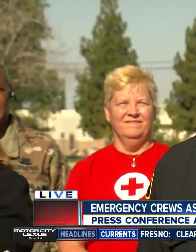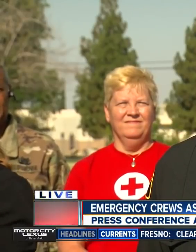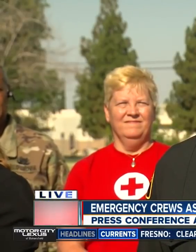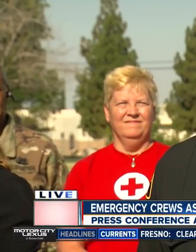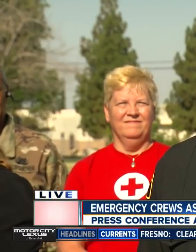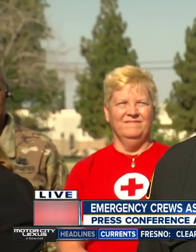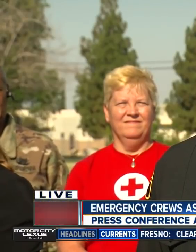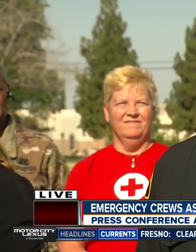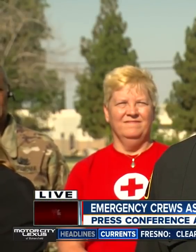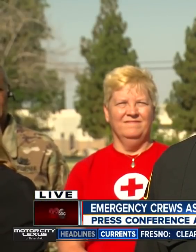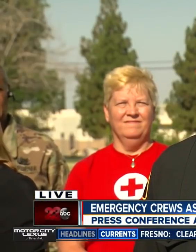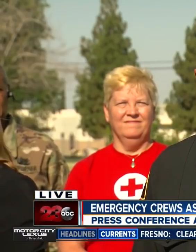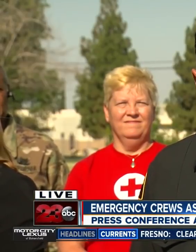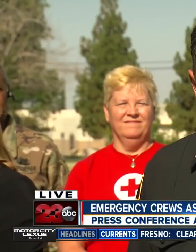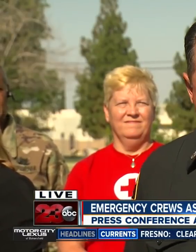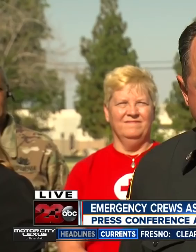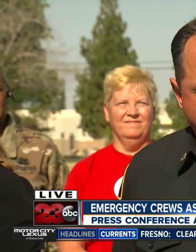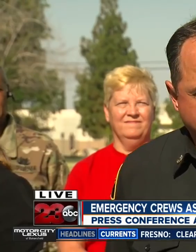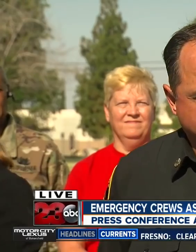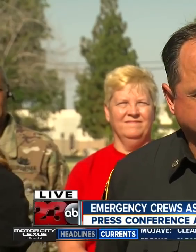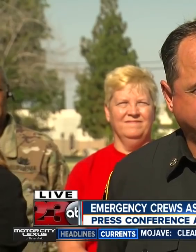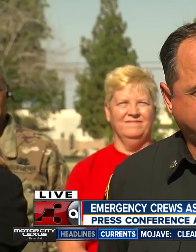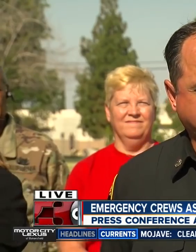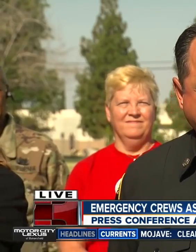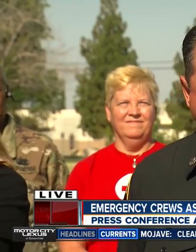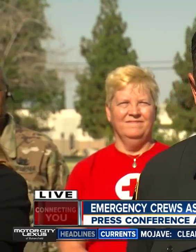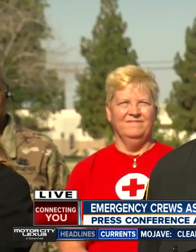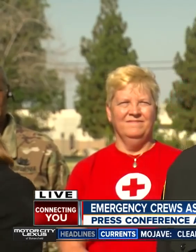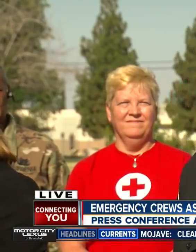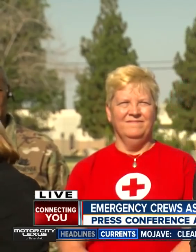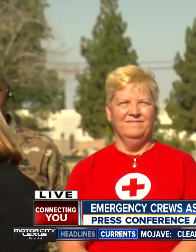and have a lot of perseverance.